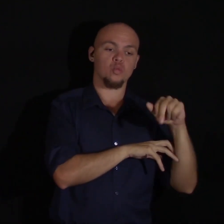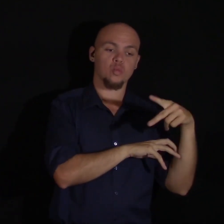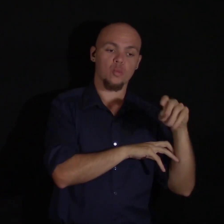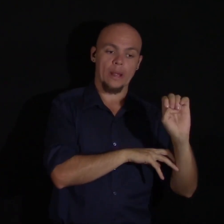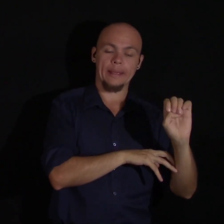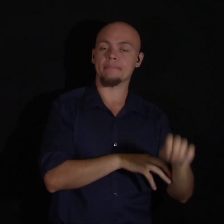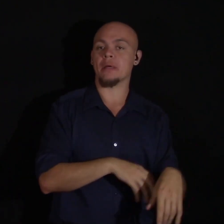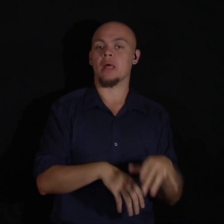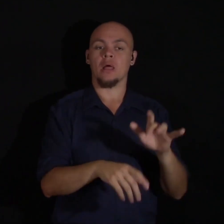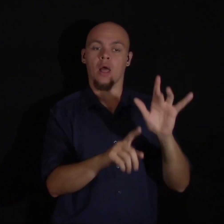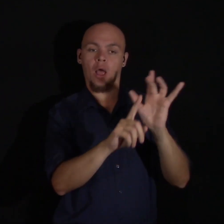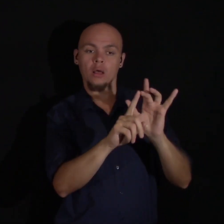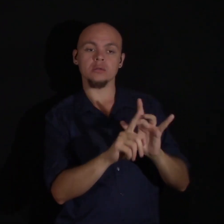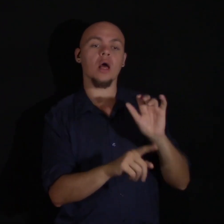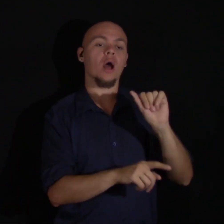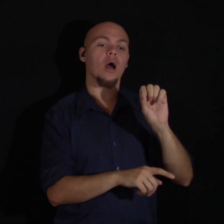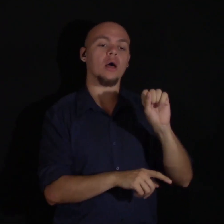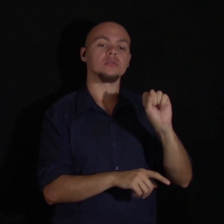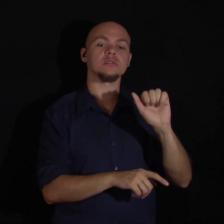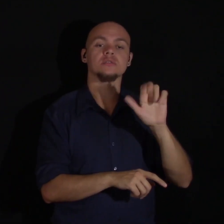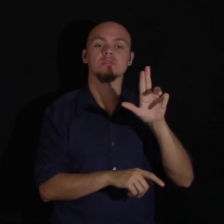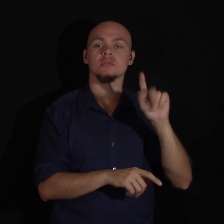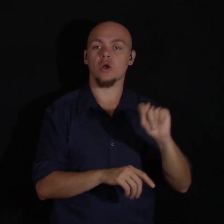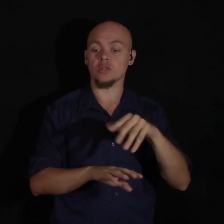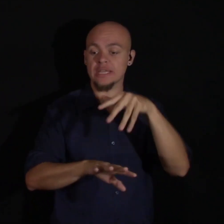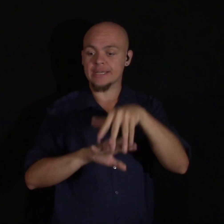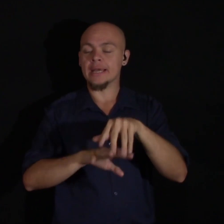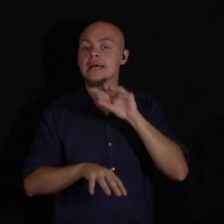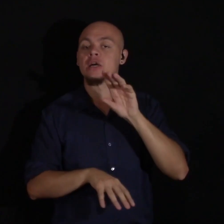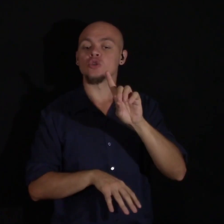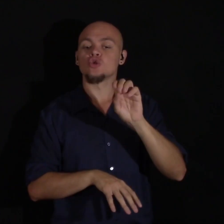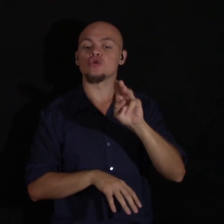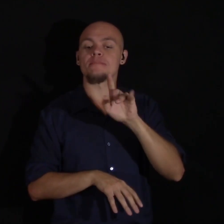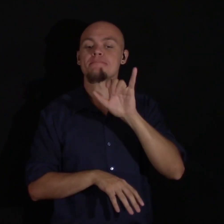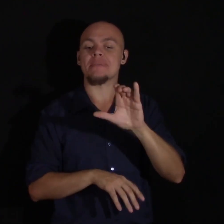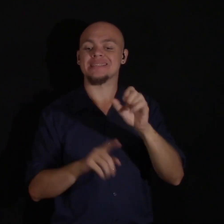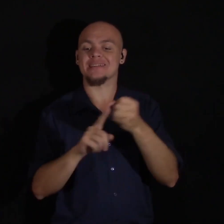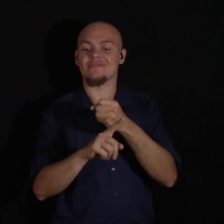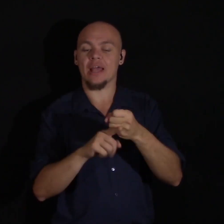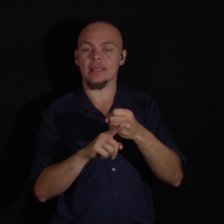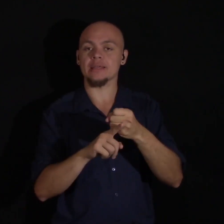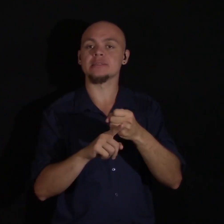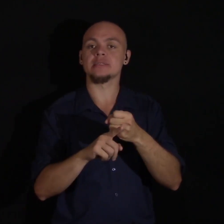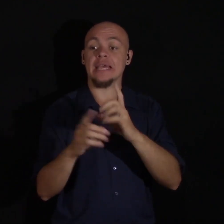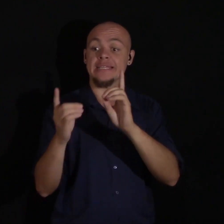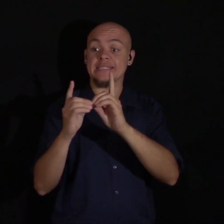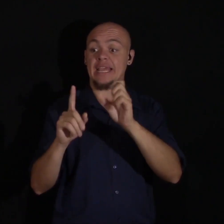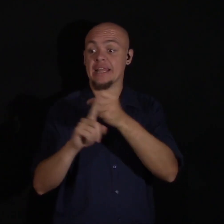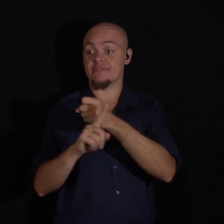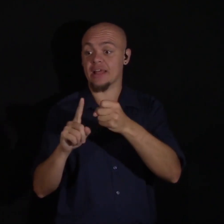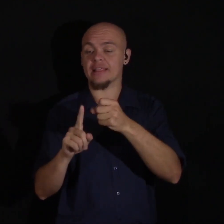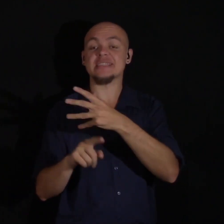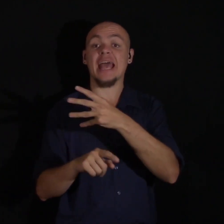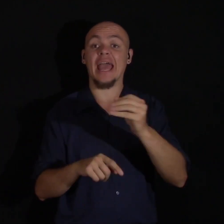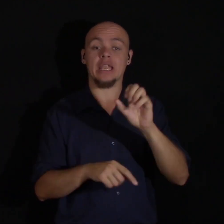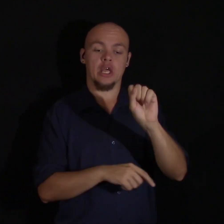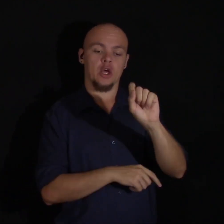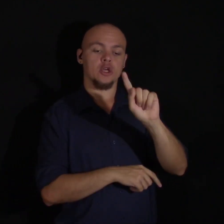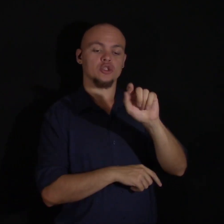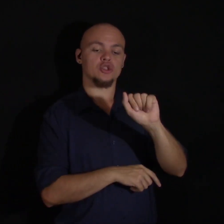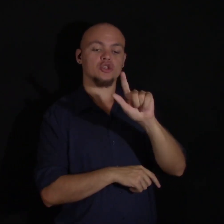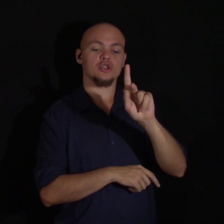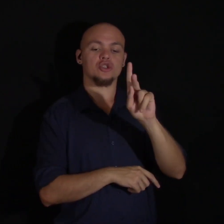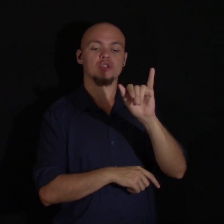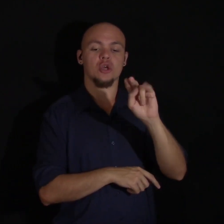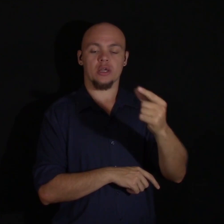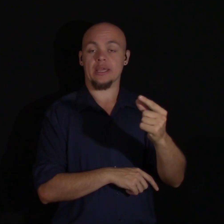assault, domestic violence, dating violence, and stalking. In this nation, young women